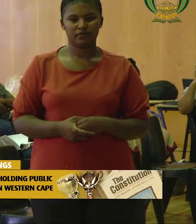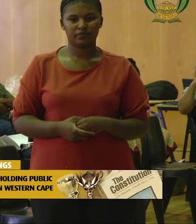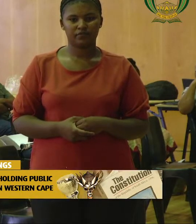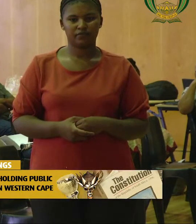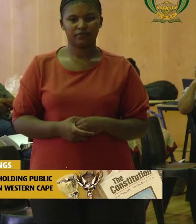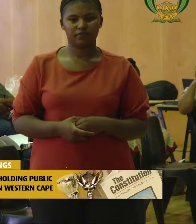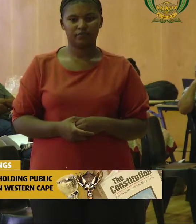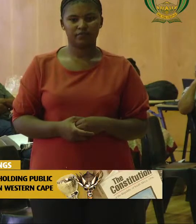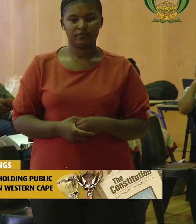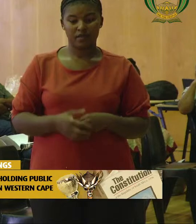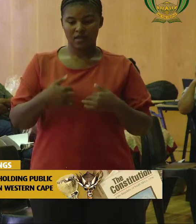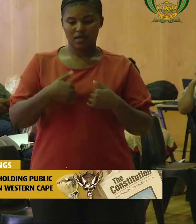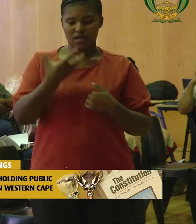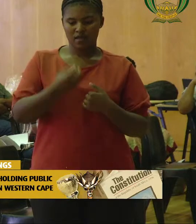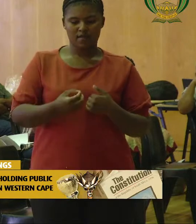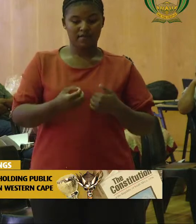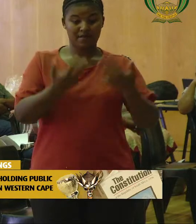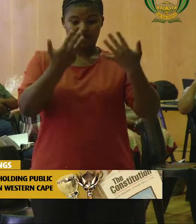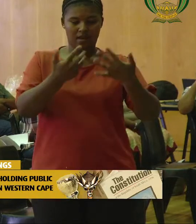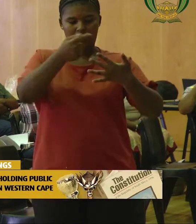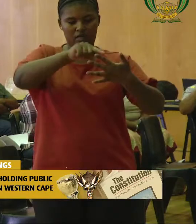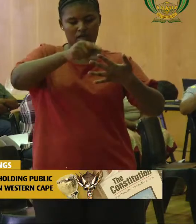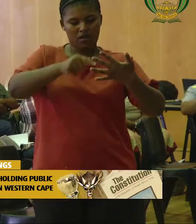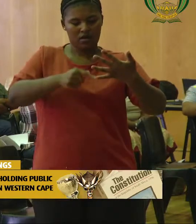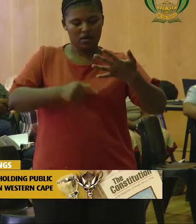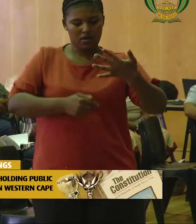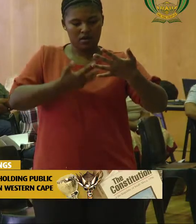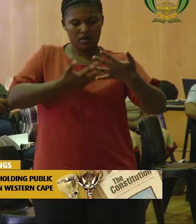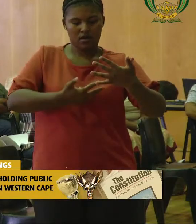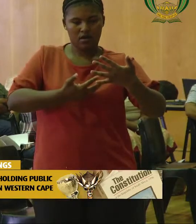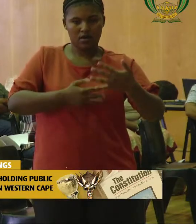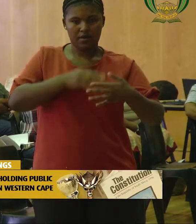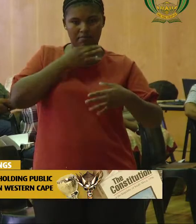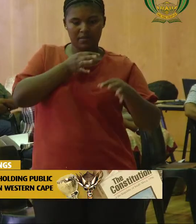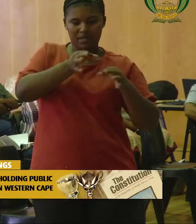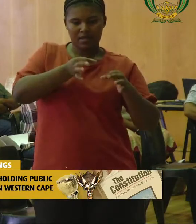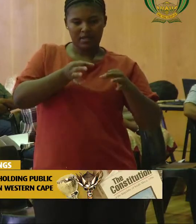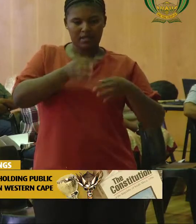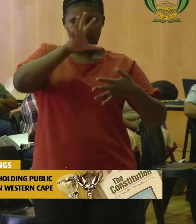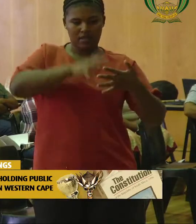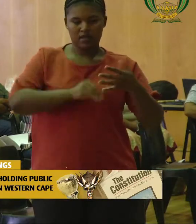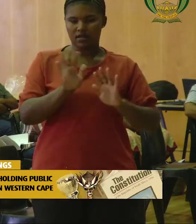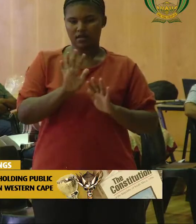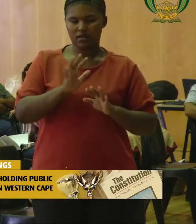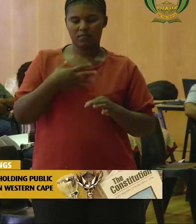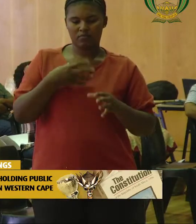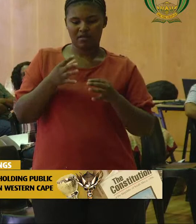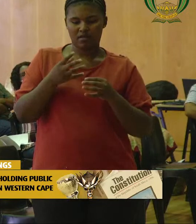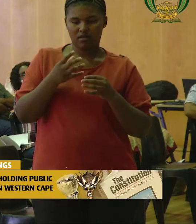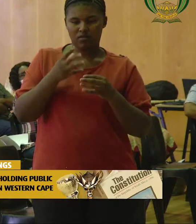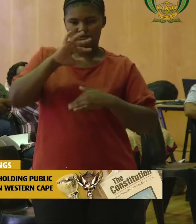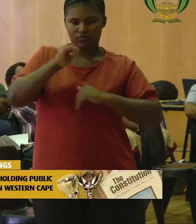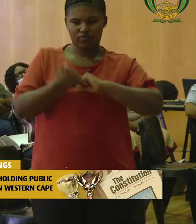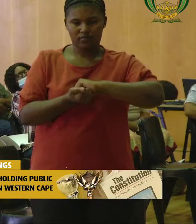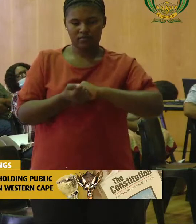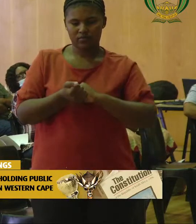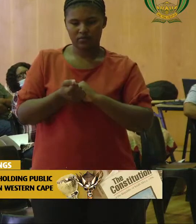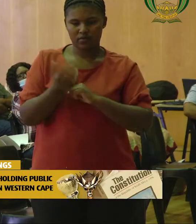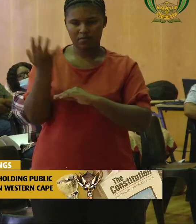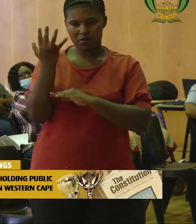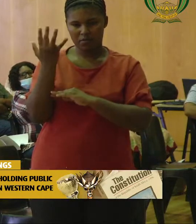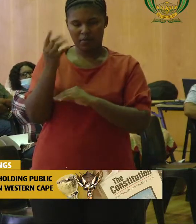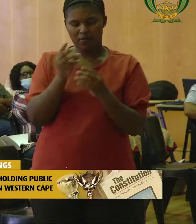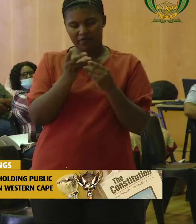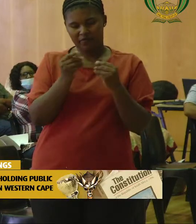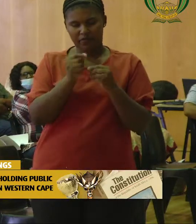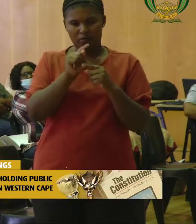I have 9 points here that I want. I'm not gonna explain everything about it, but I just want to point out